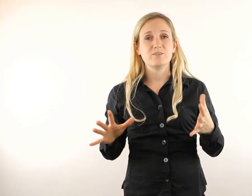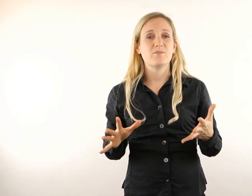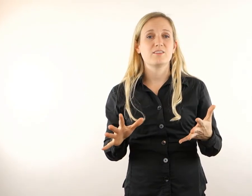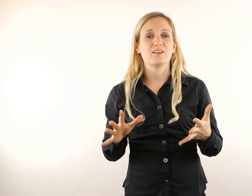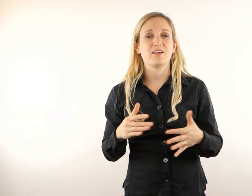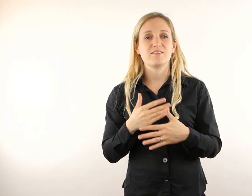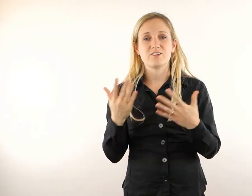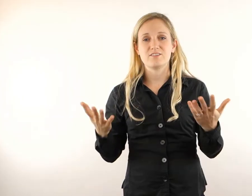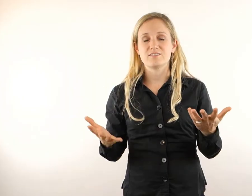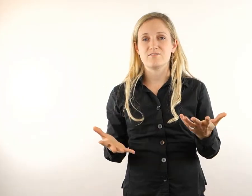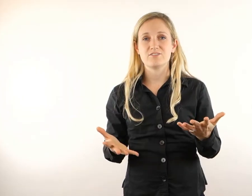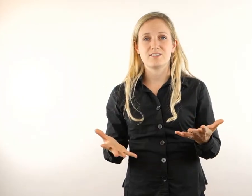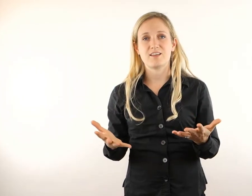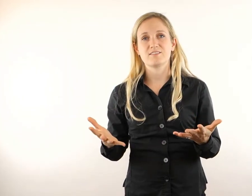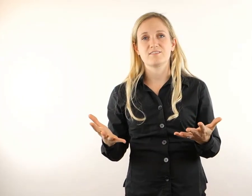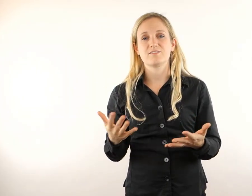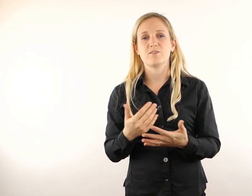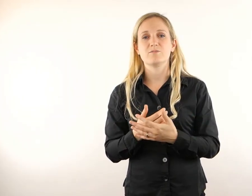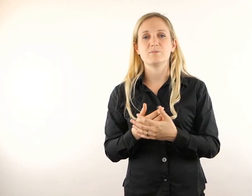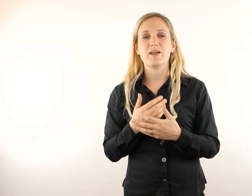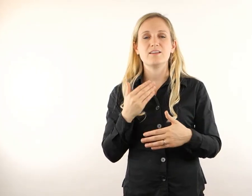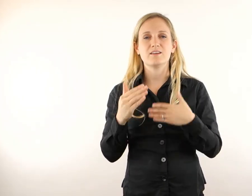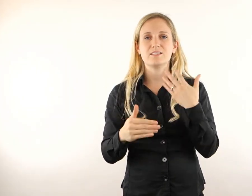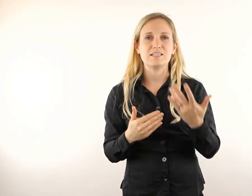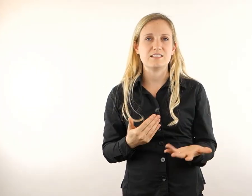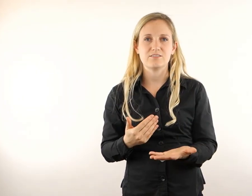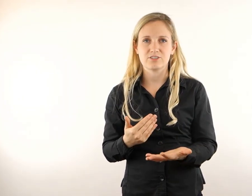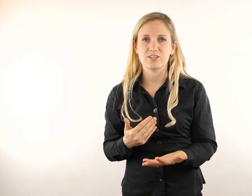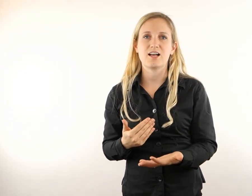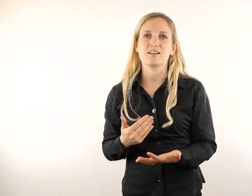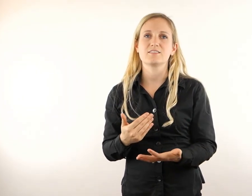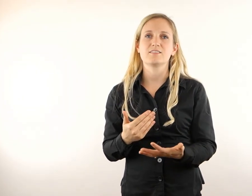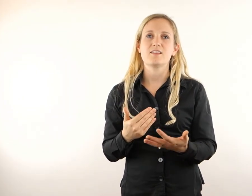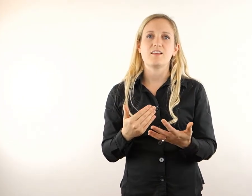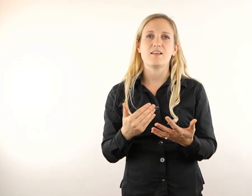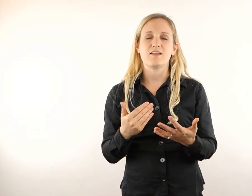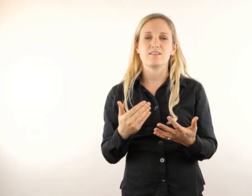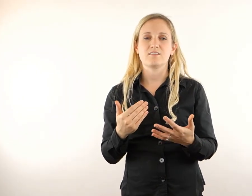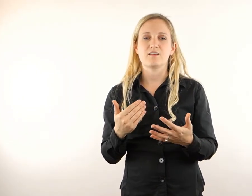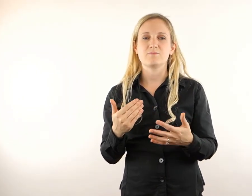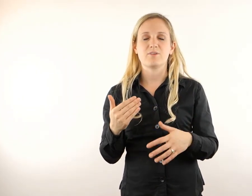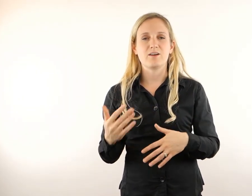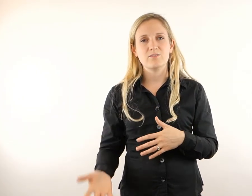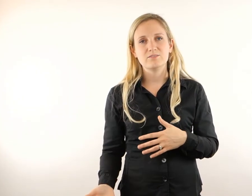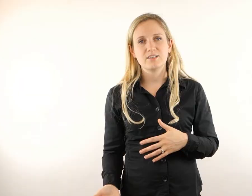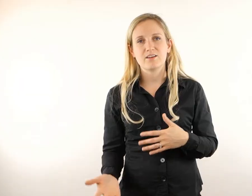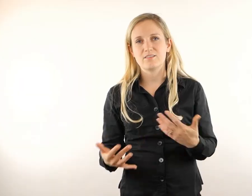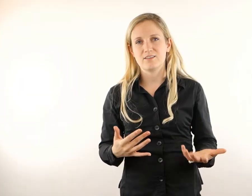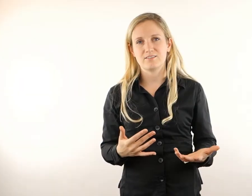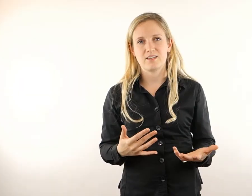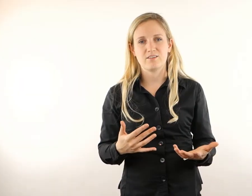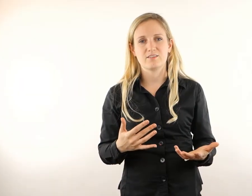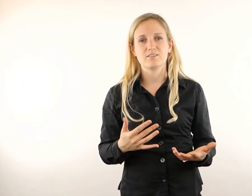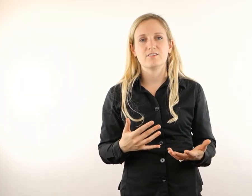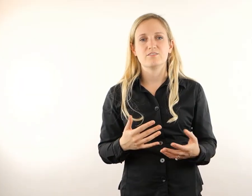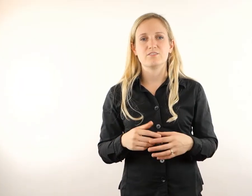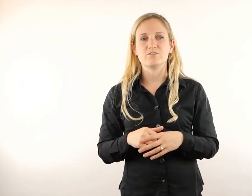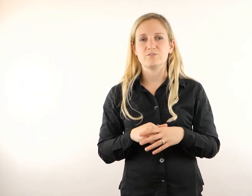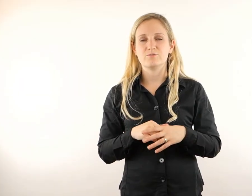you want there, and I've taught you several signs. So depending on the needs of your class and how old they are, how young they are, you